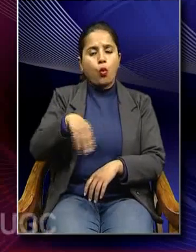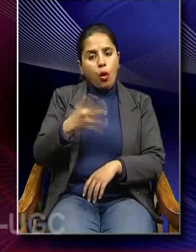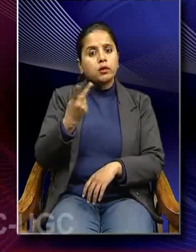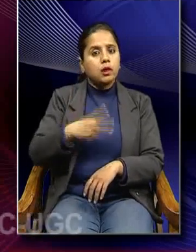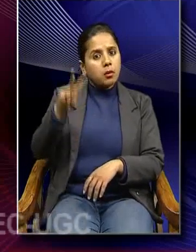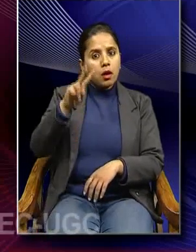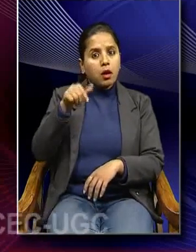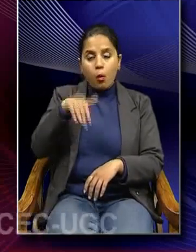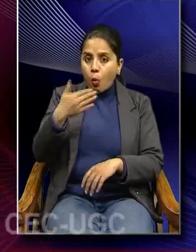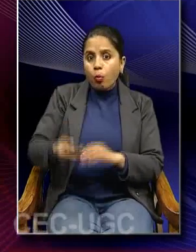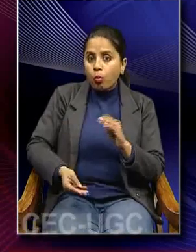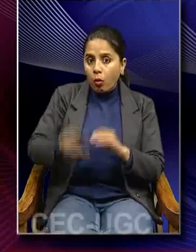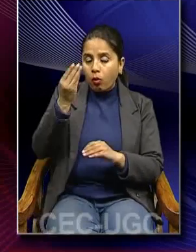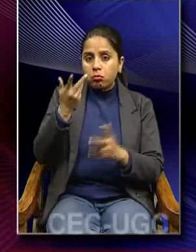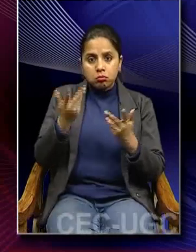that.